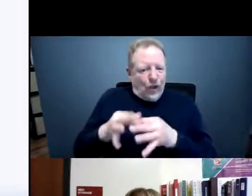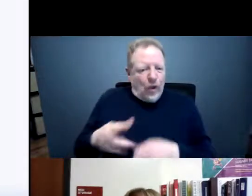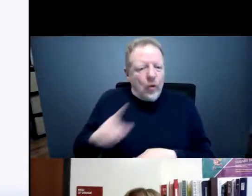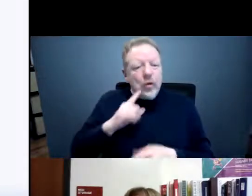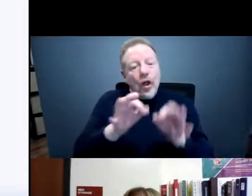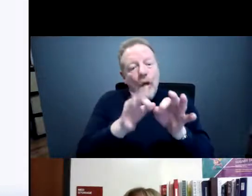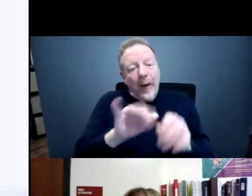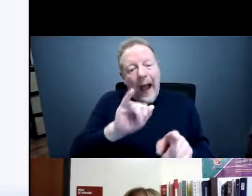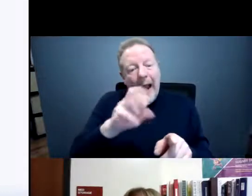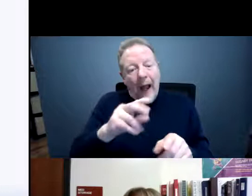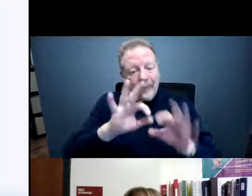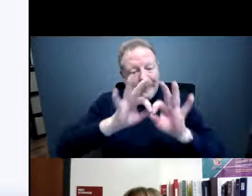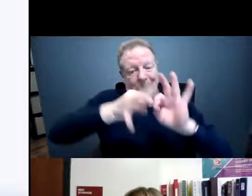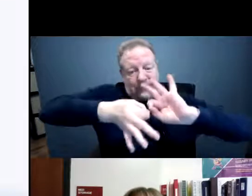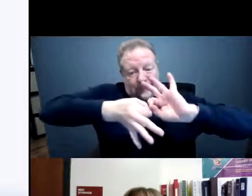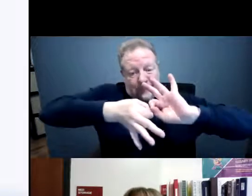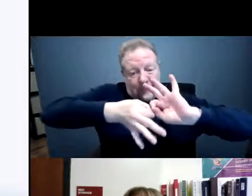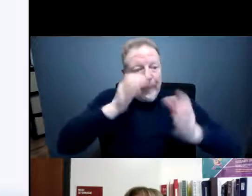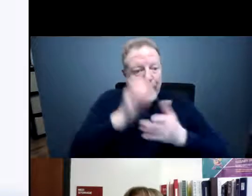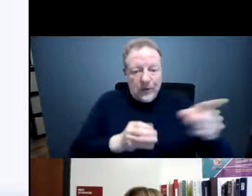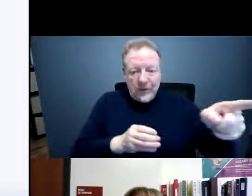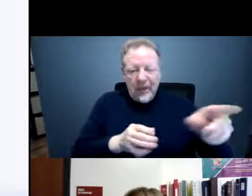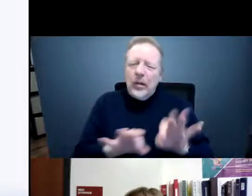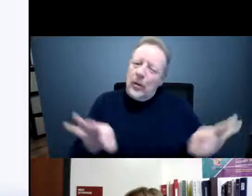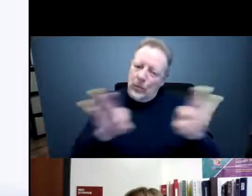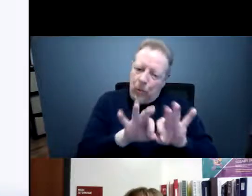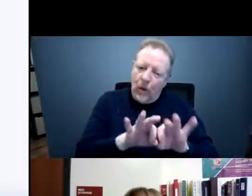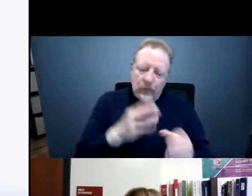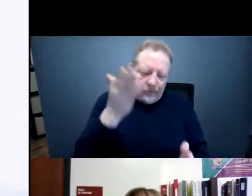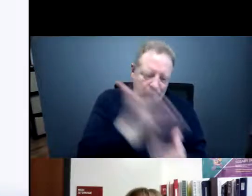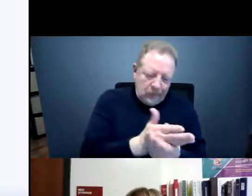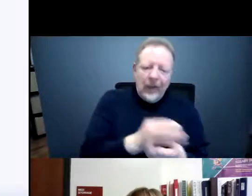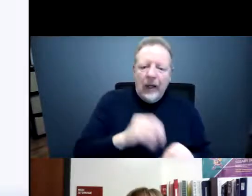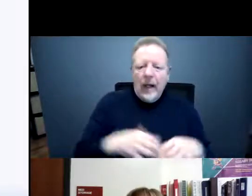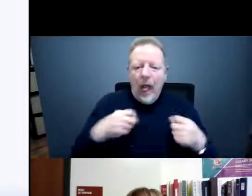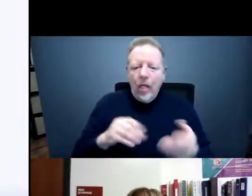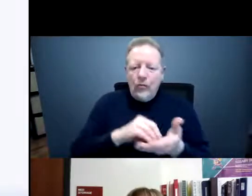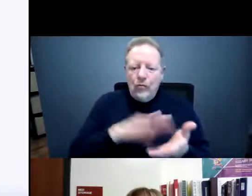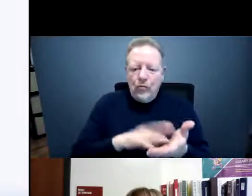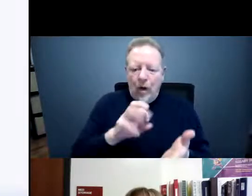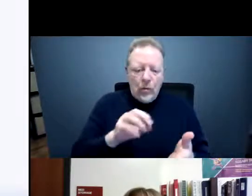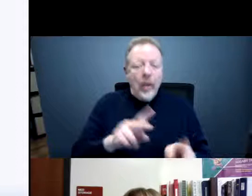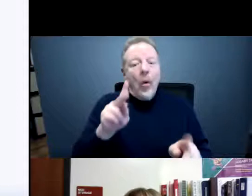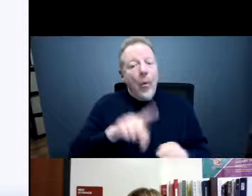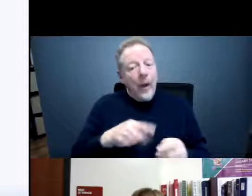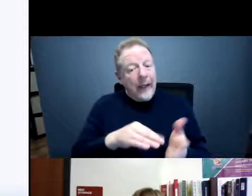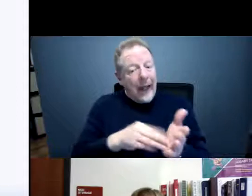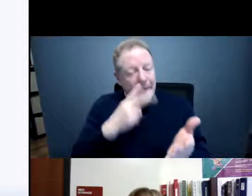a good indicator to keep on the health record so that it gets transferred throughout